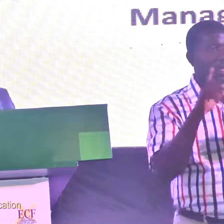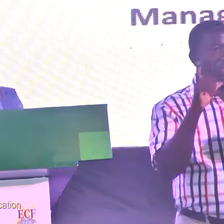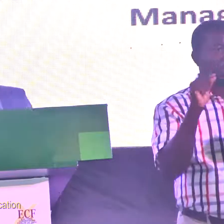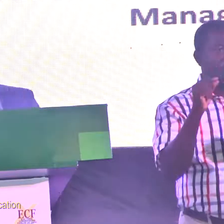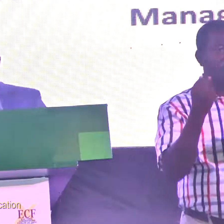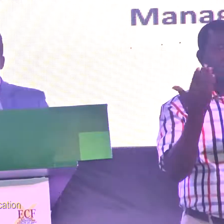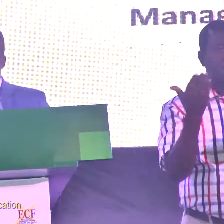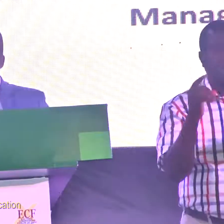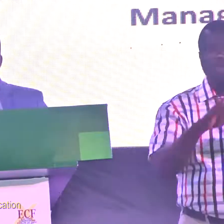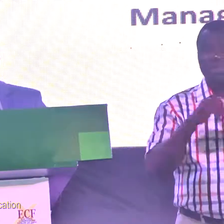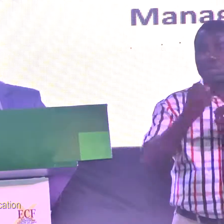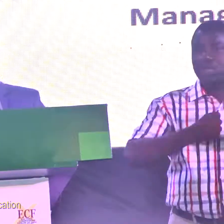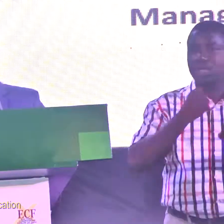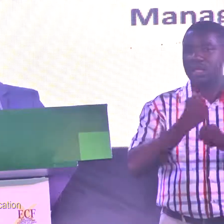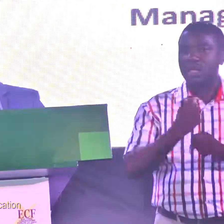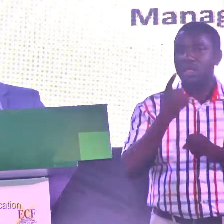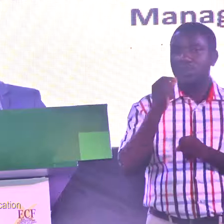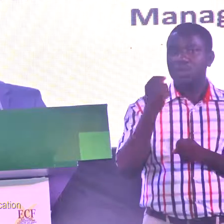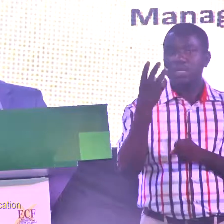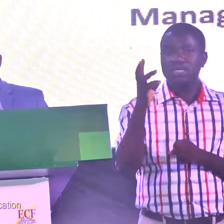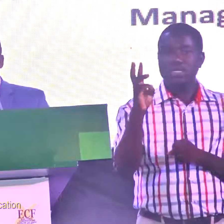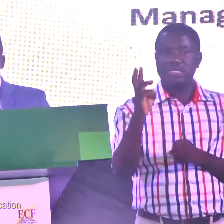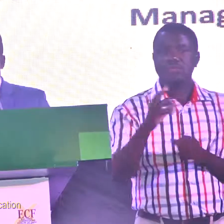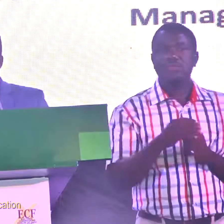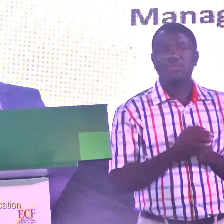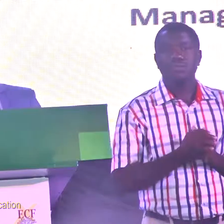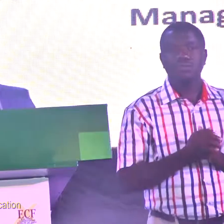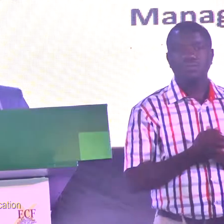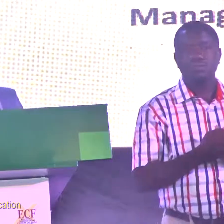year 2016.